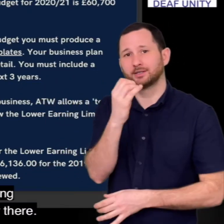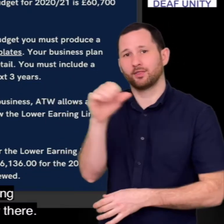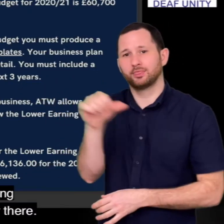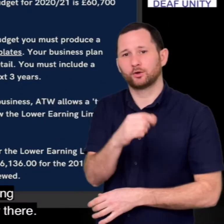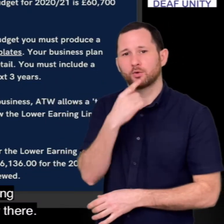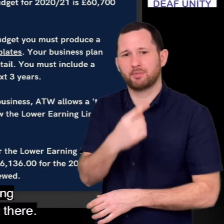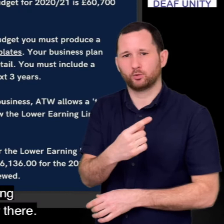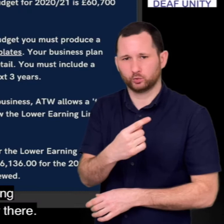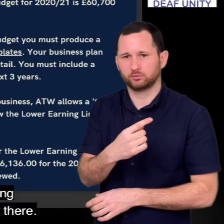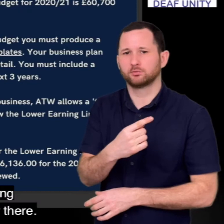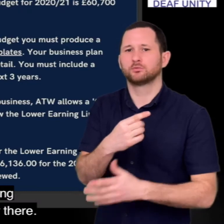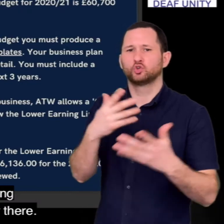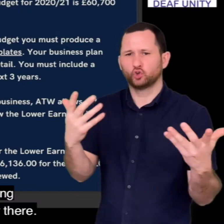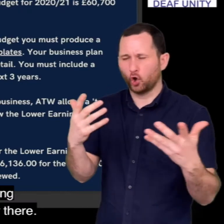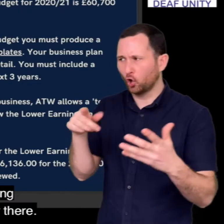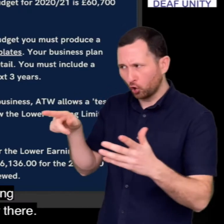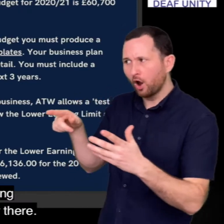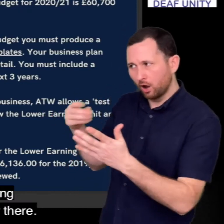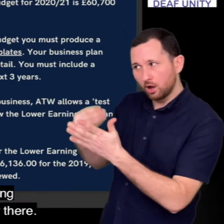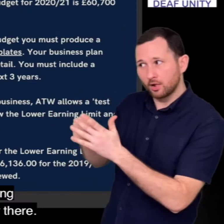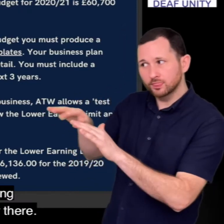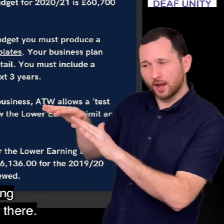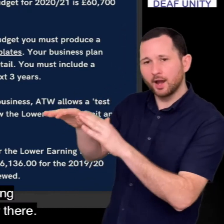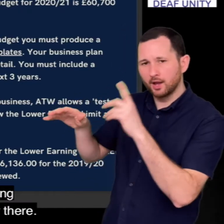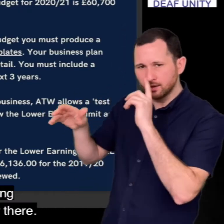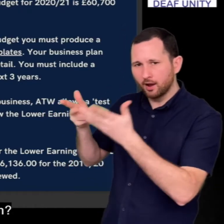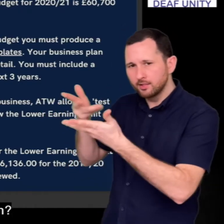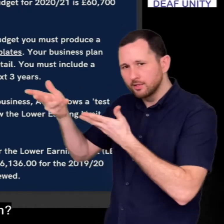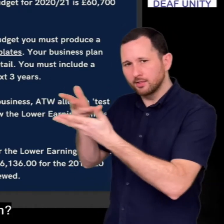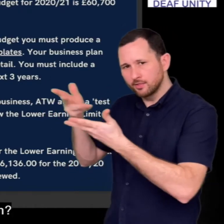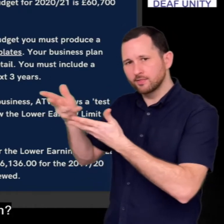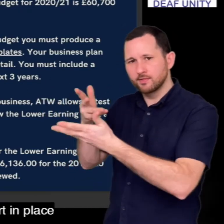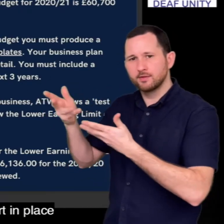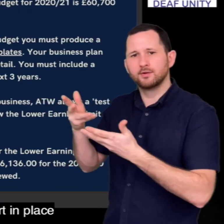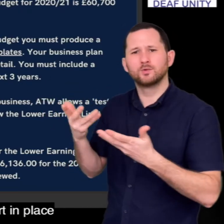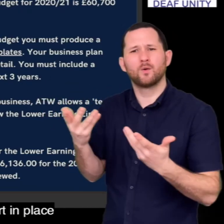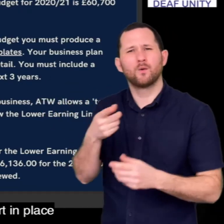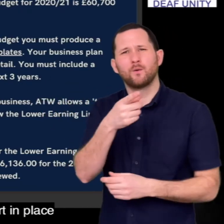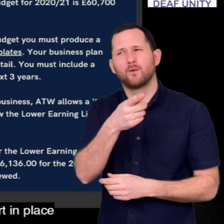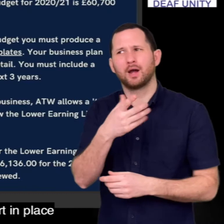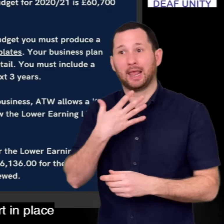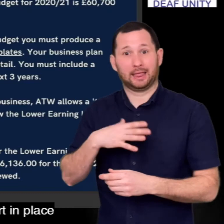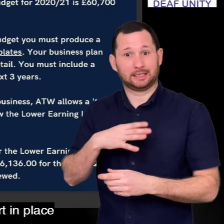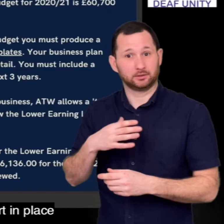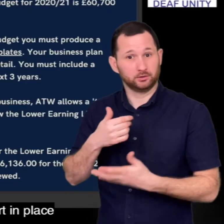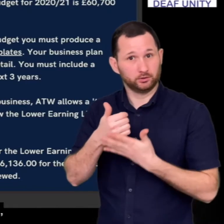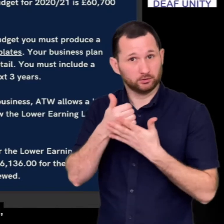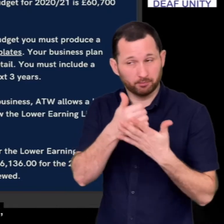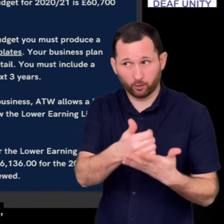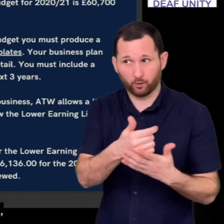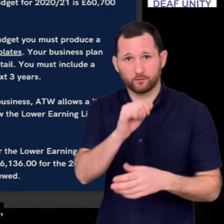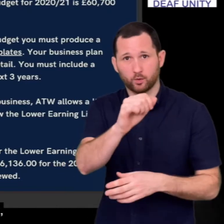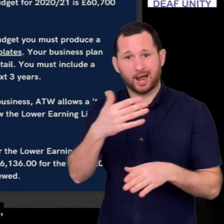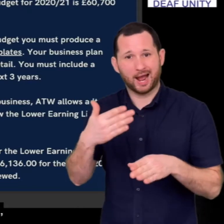So that's what I'm saying. There's room for maneuver there. You know what I mean? Like I said, if you have support in place for an